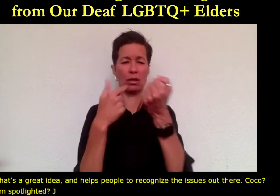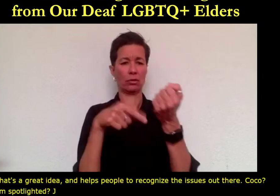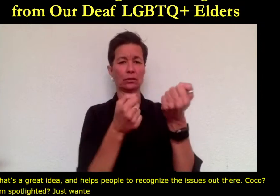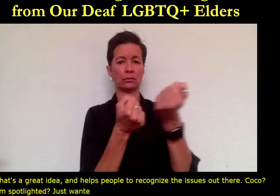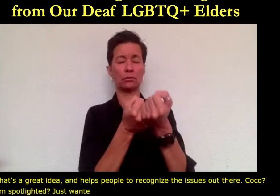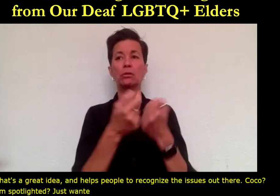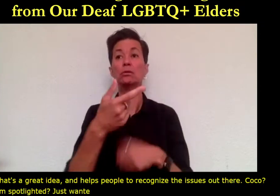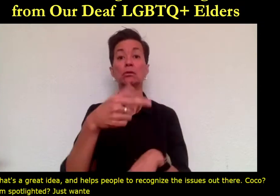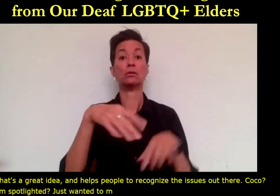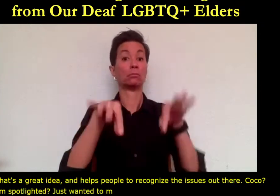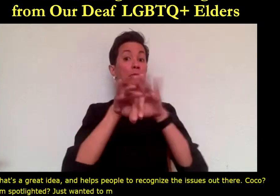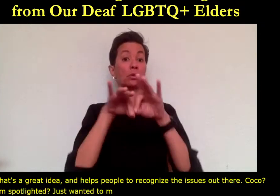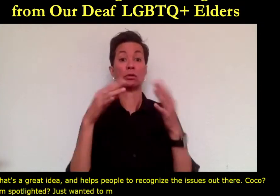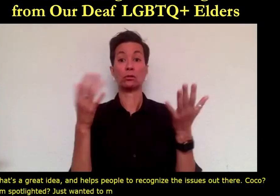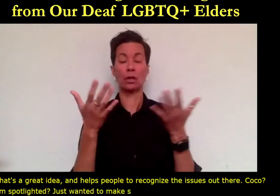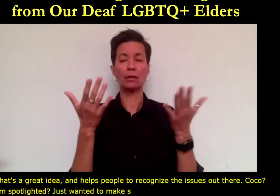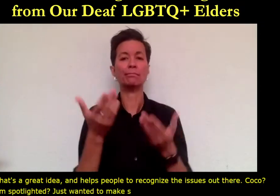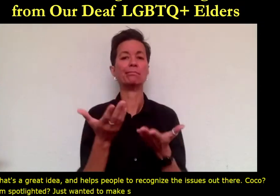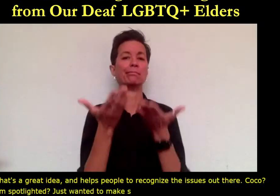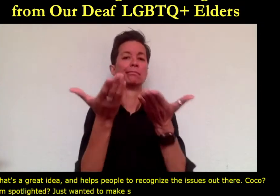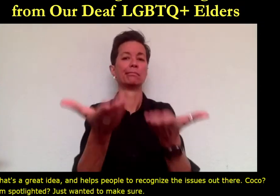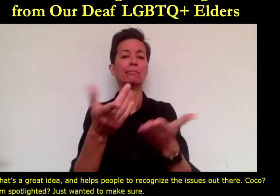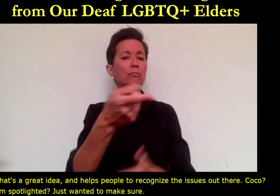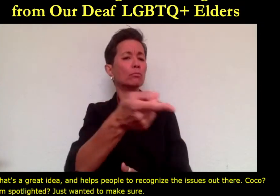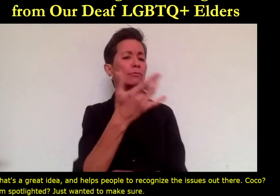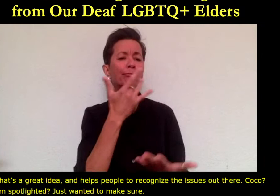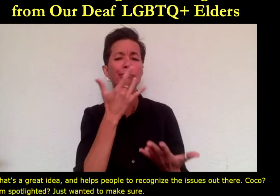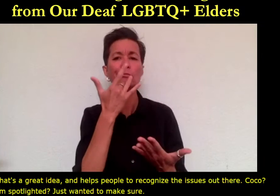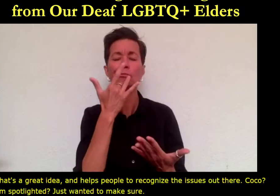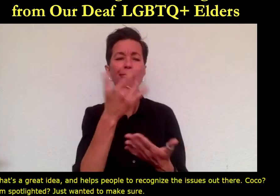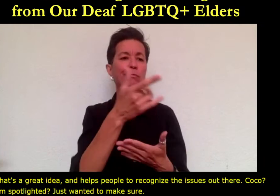in response to that in terms of how to support young people